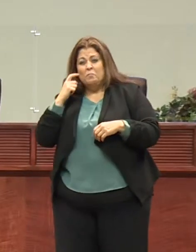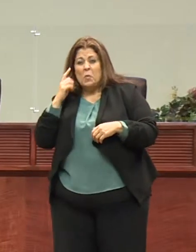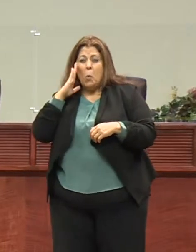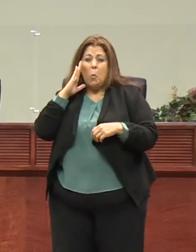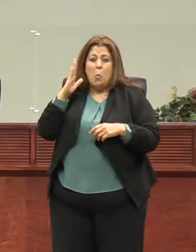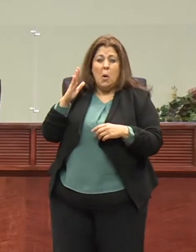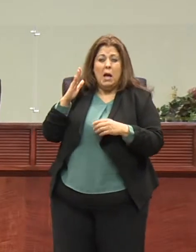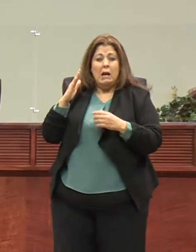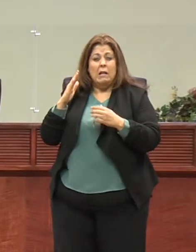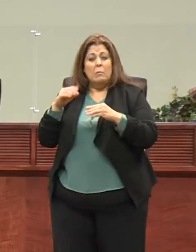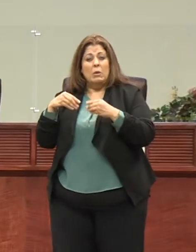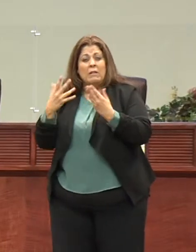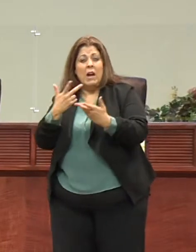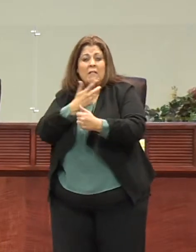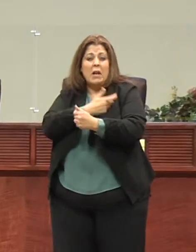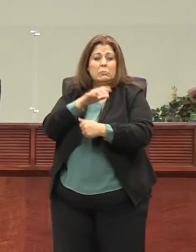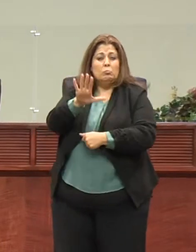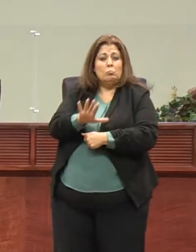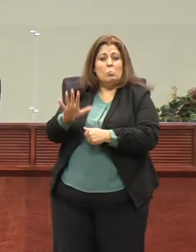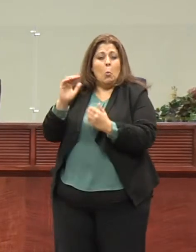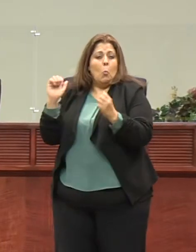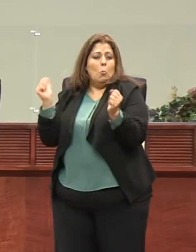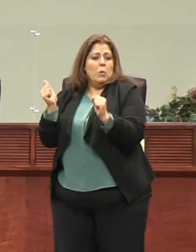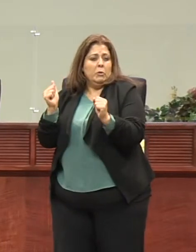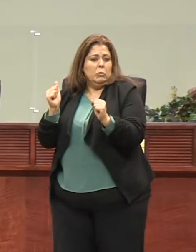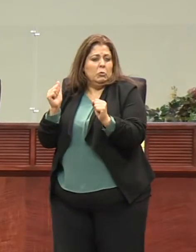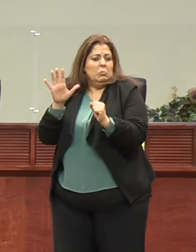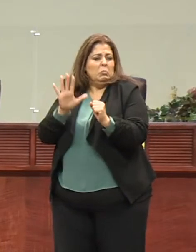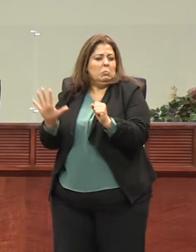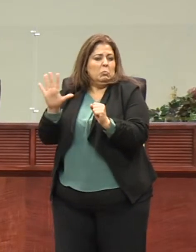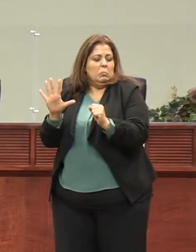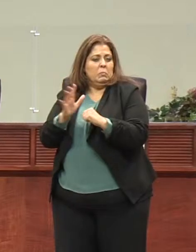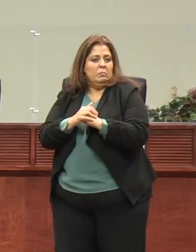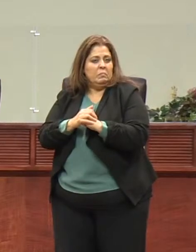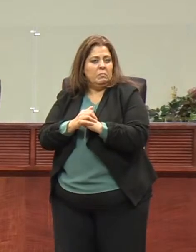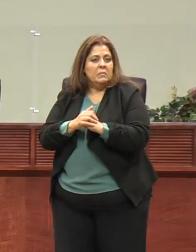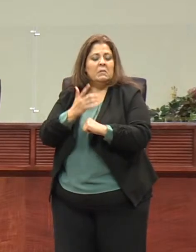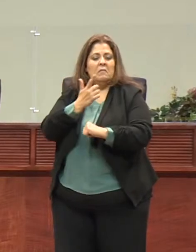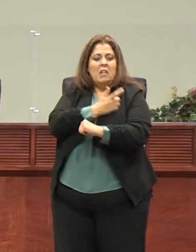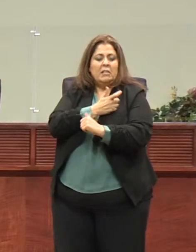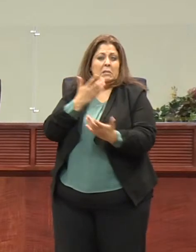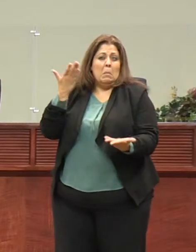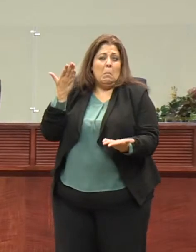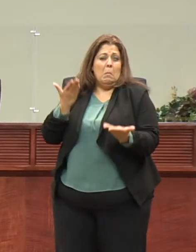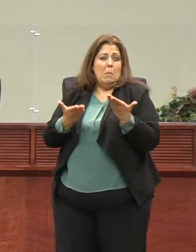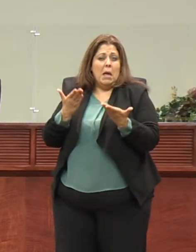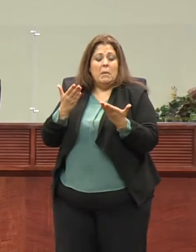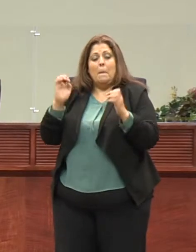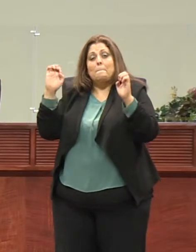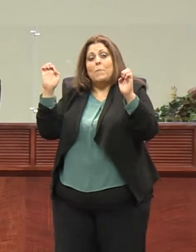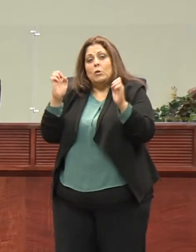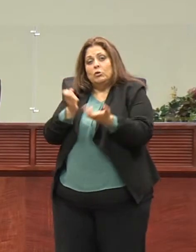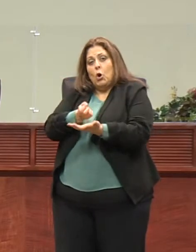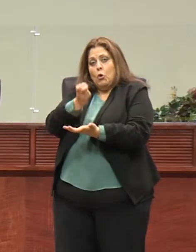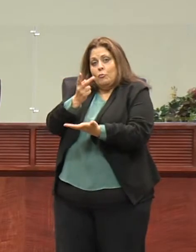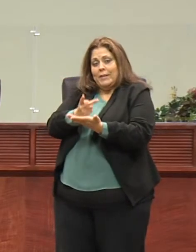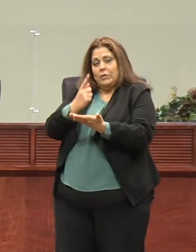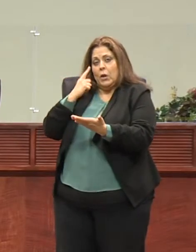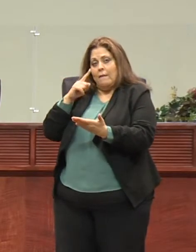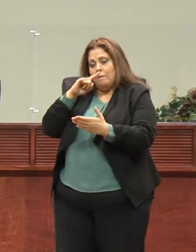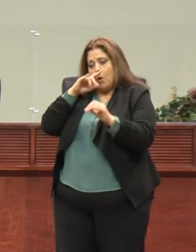the national leaders are saying that the vaccine could be authorized, emergency authorization for